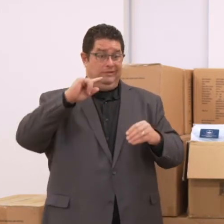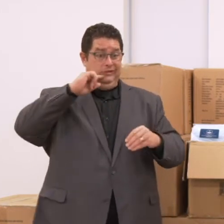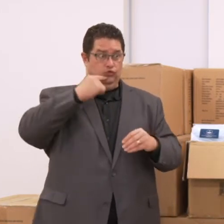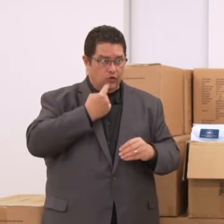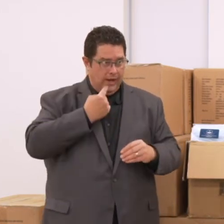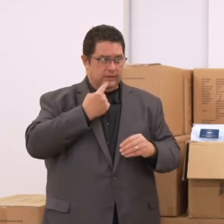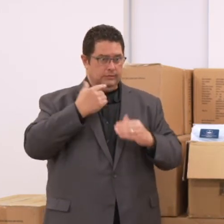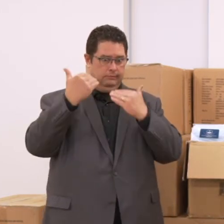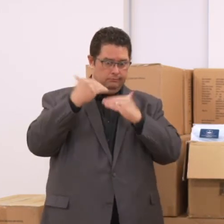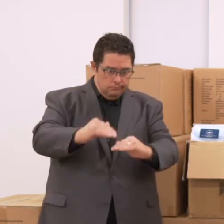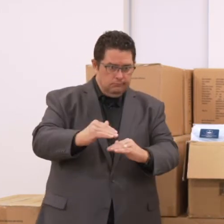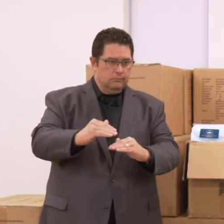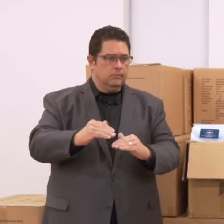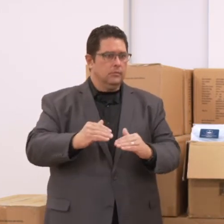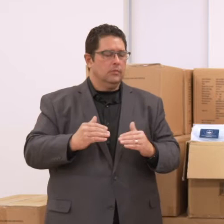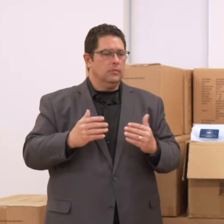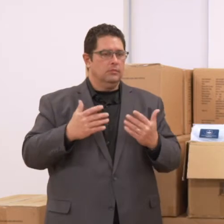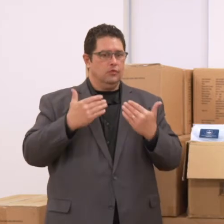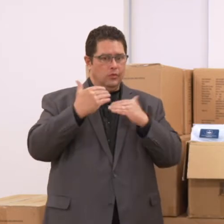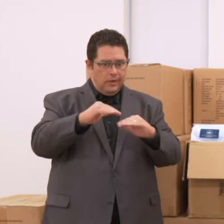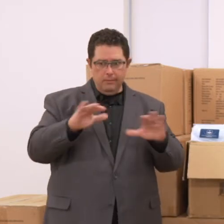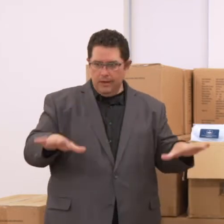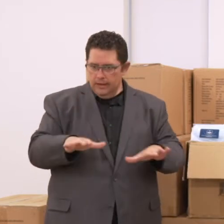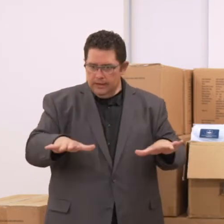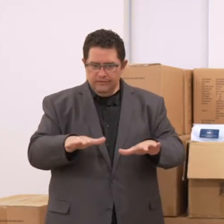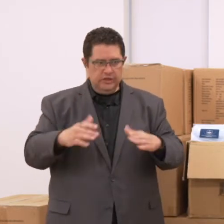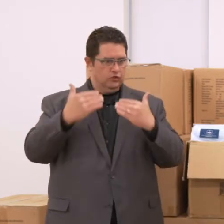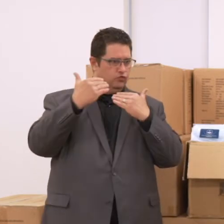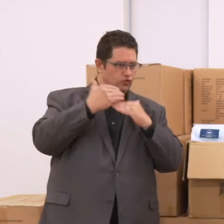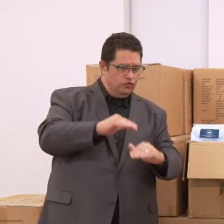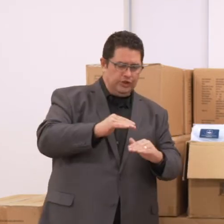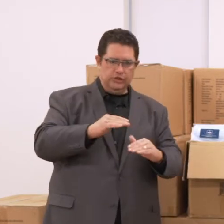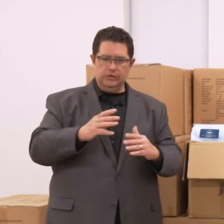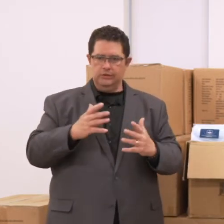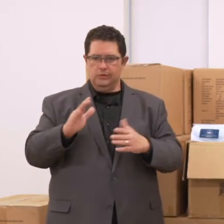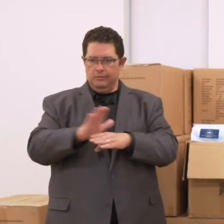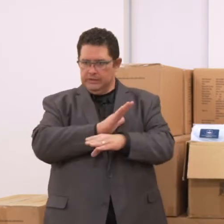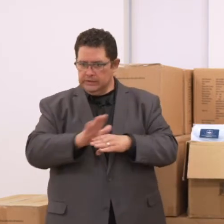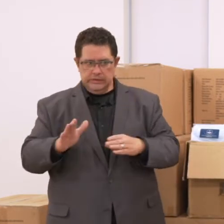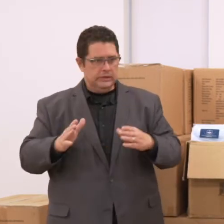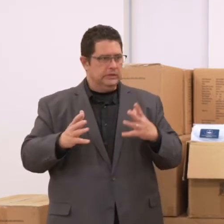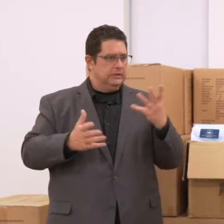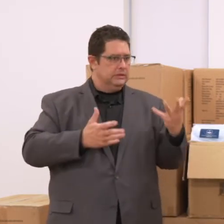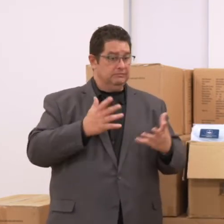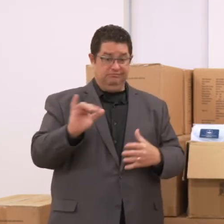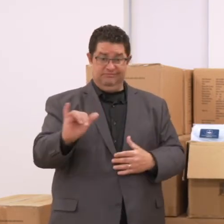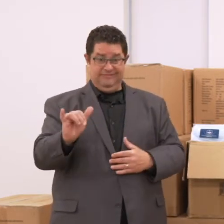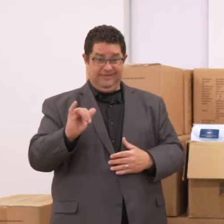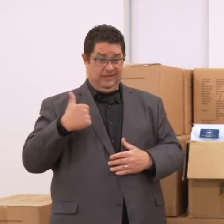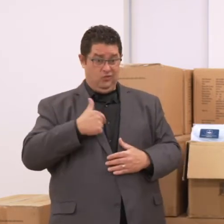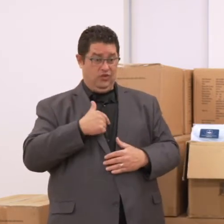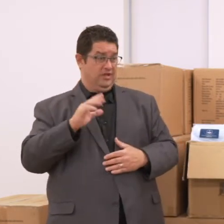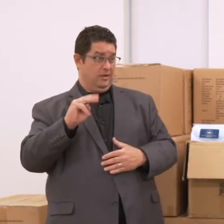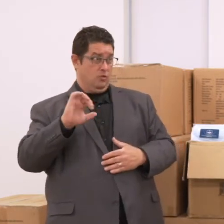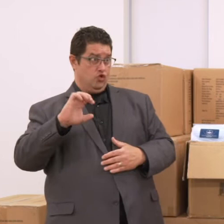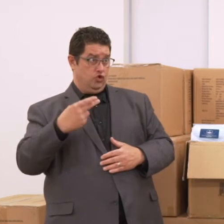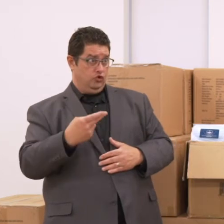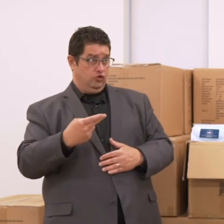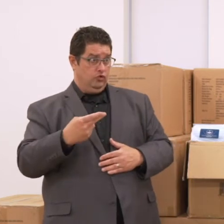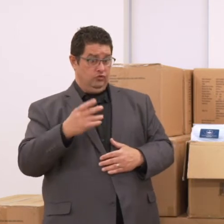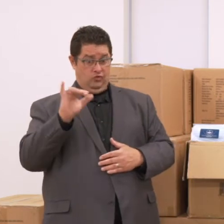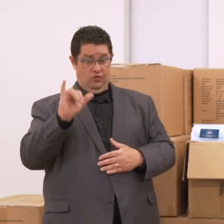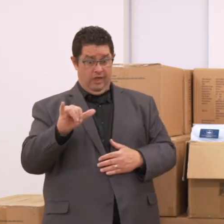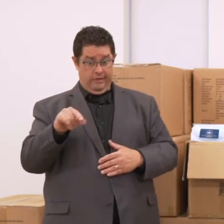measures to limit activity and restrictions on our businesses like we did back in March. So this